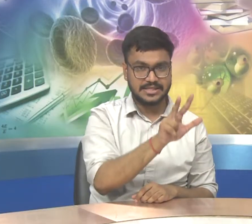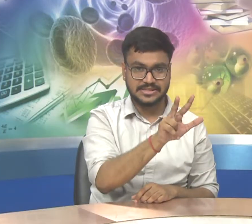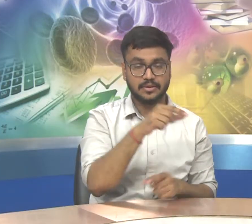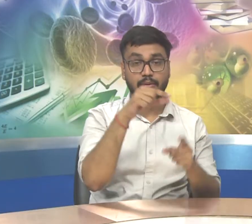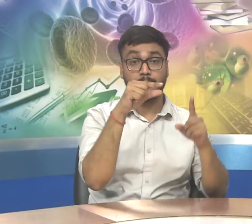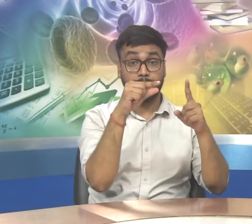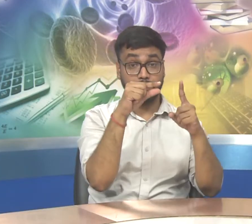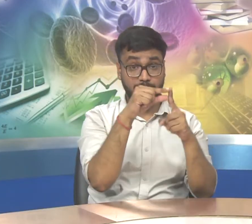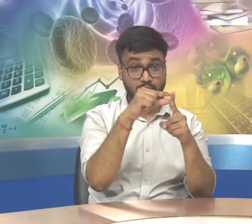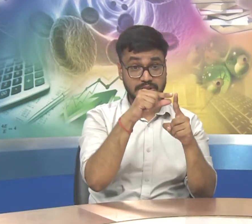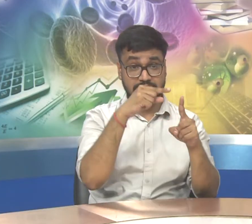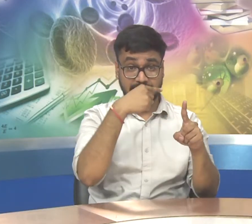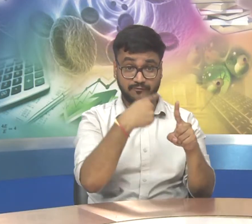For example,